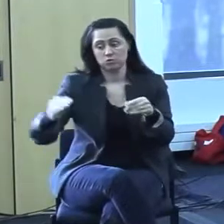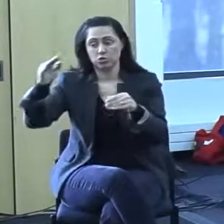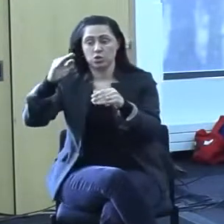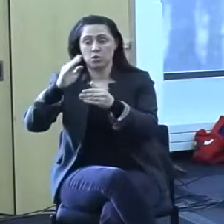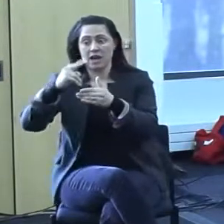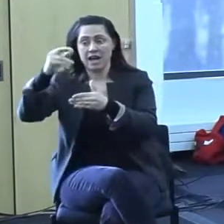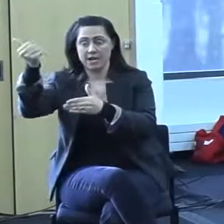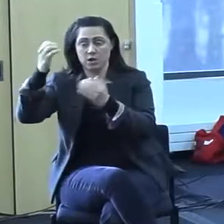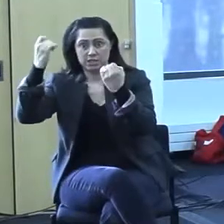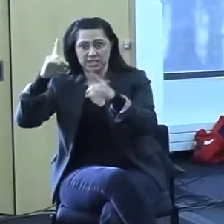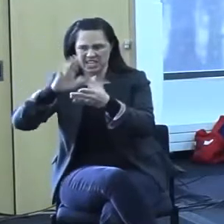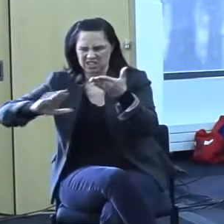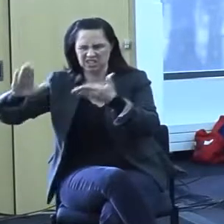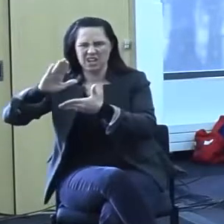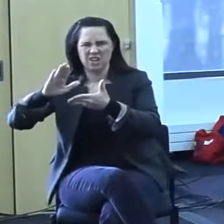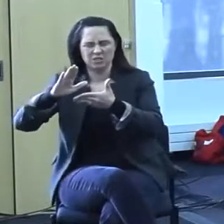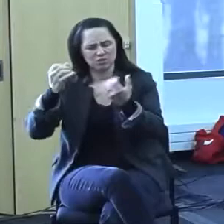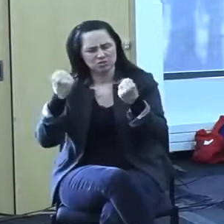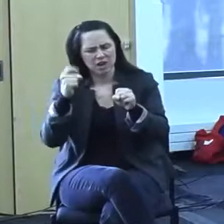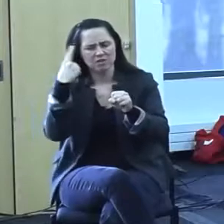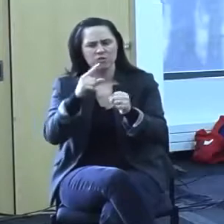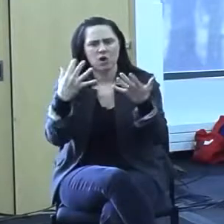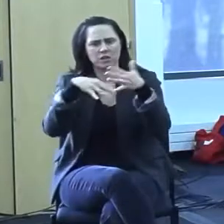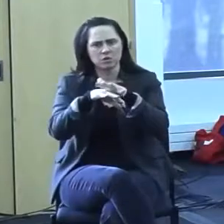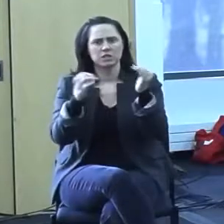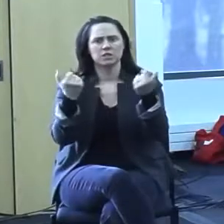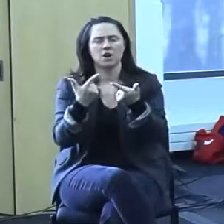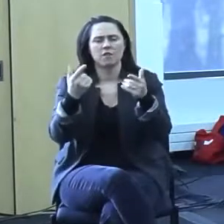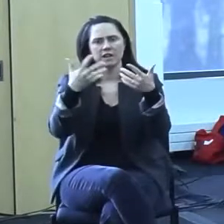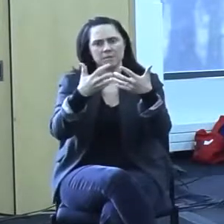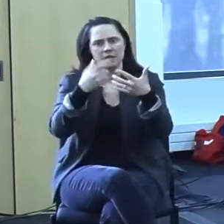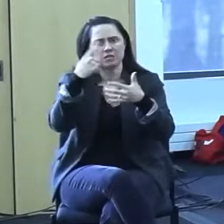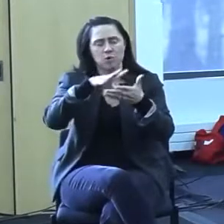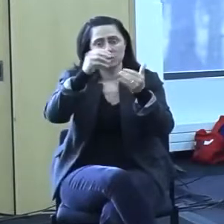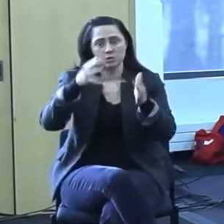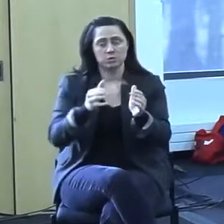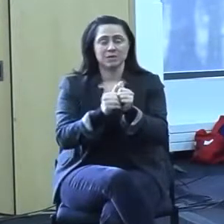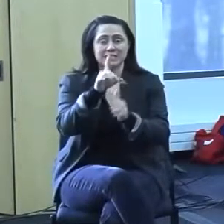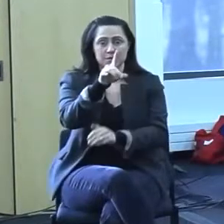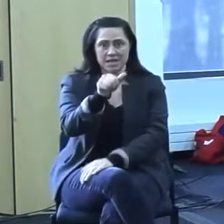for inclusion, and all the accommodations provided for students with disabilities.